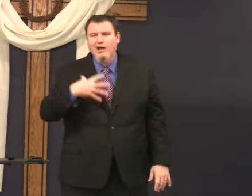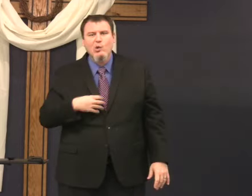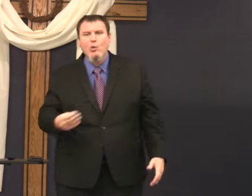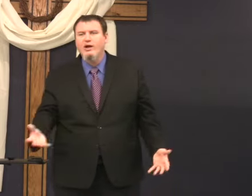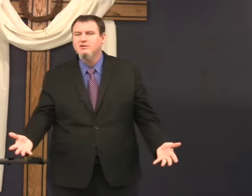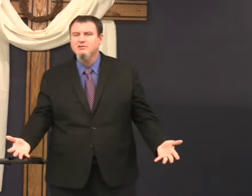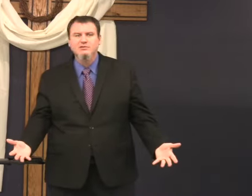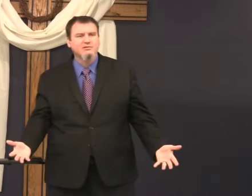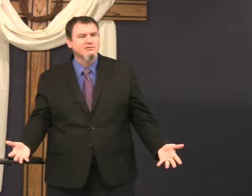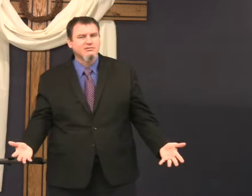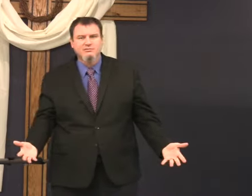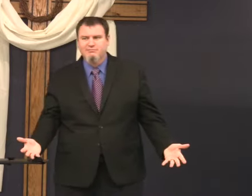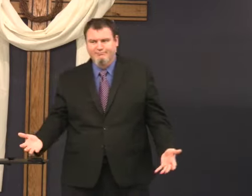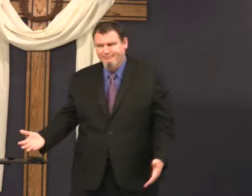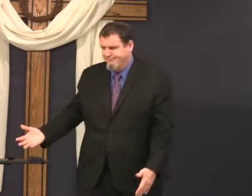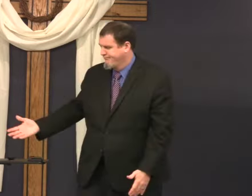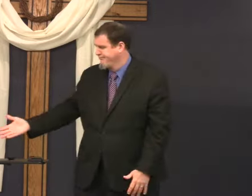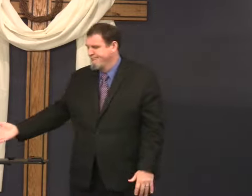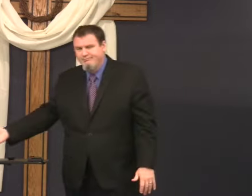It's black and white.